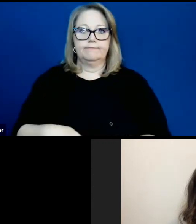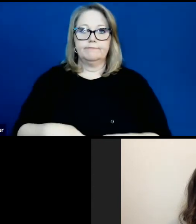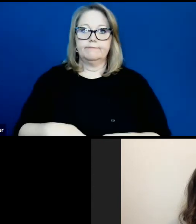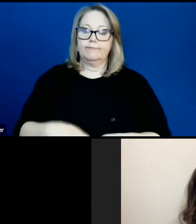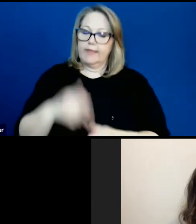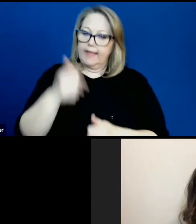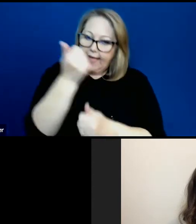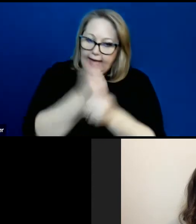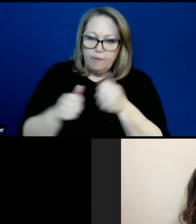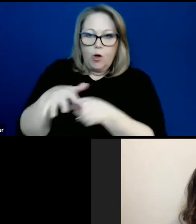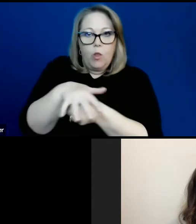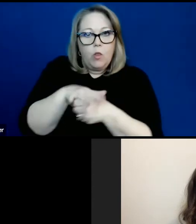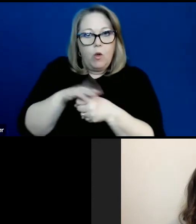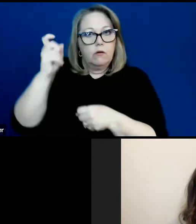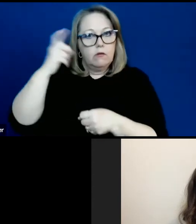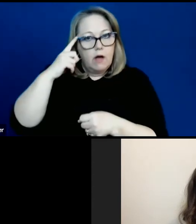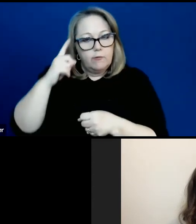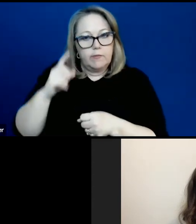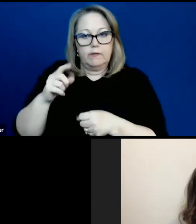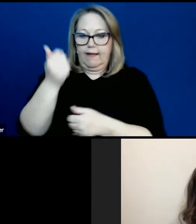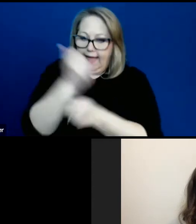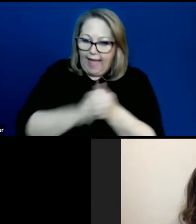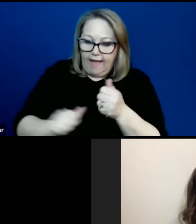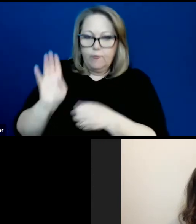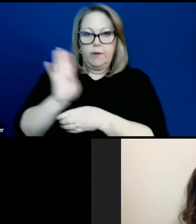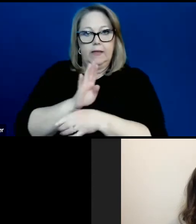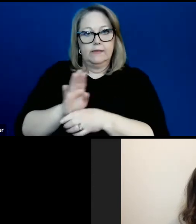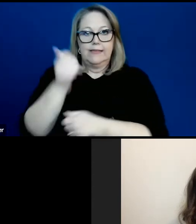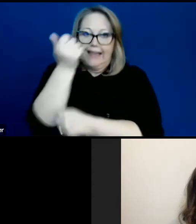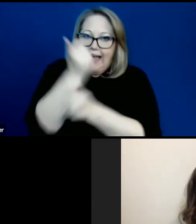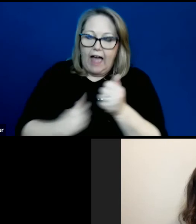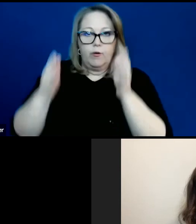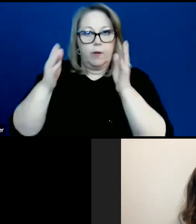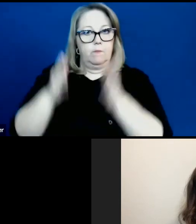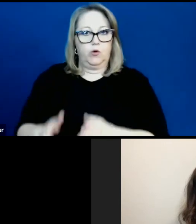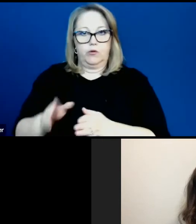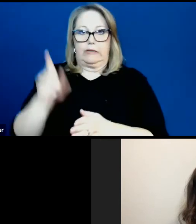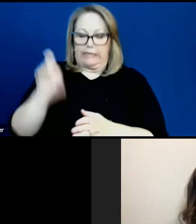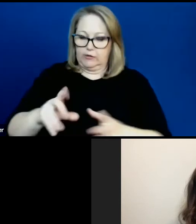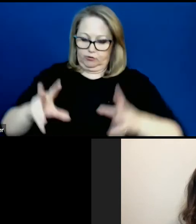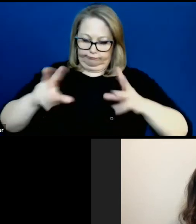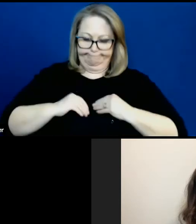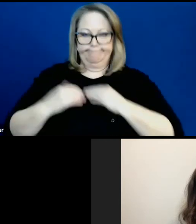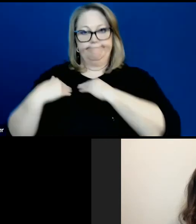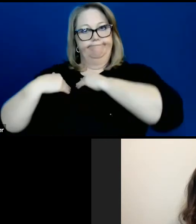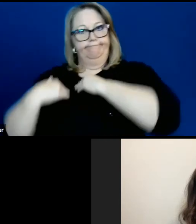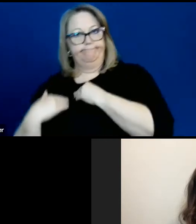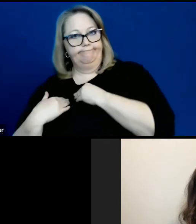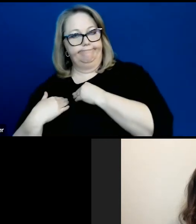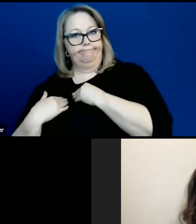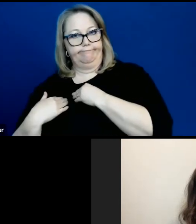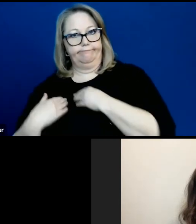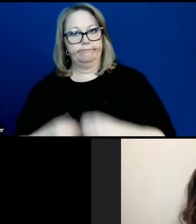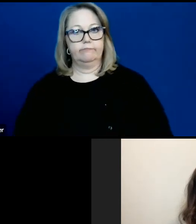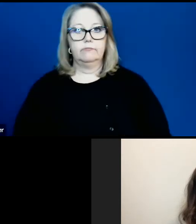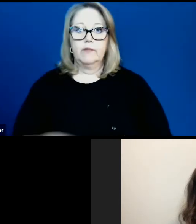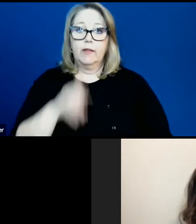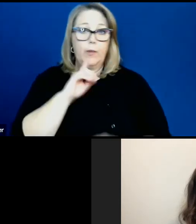local government, and every business to do their part and to take this seriously. There's no secret formula.